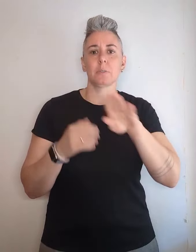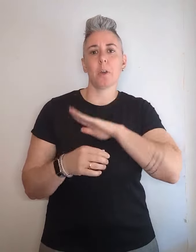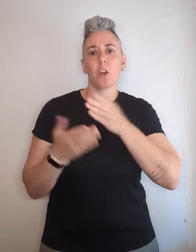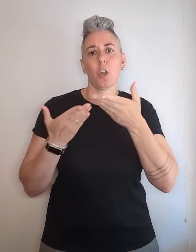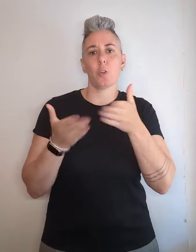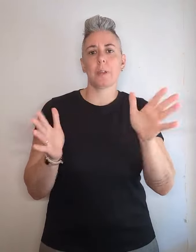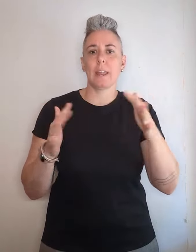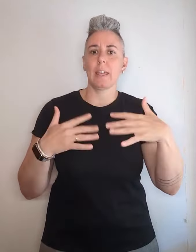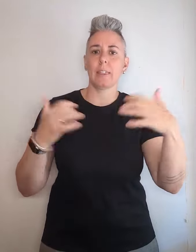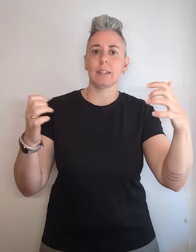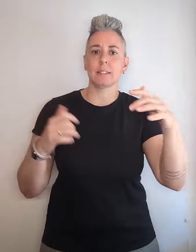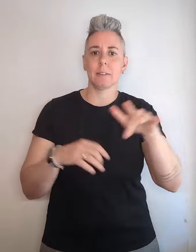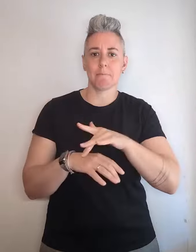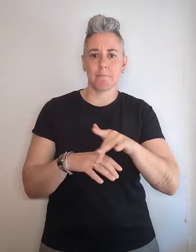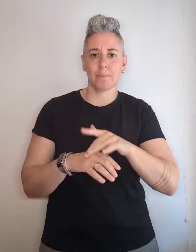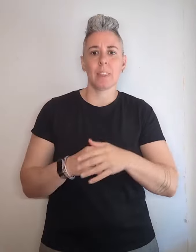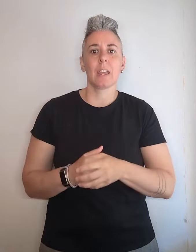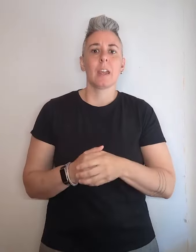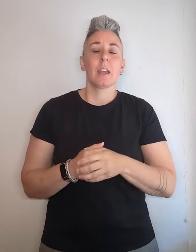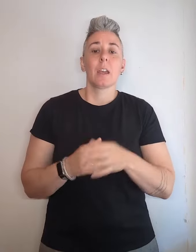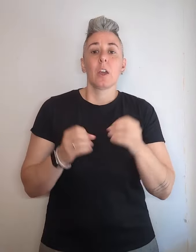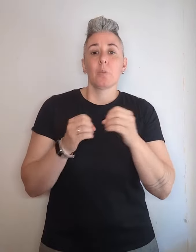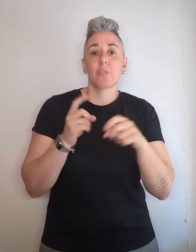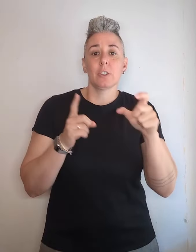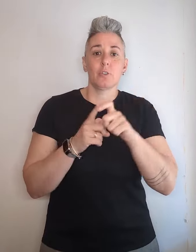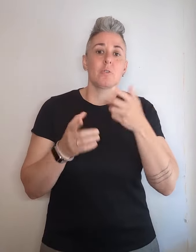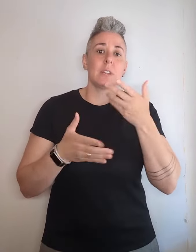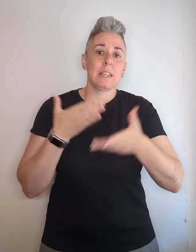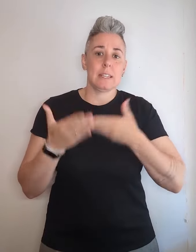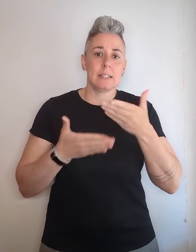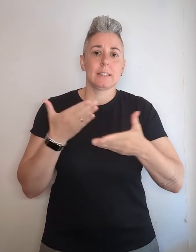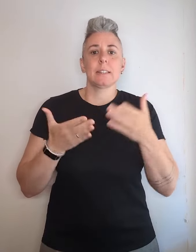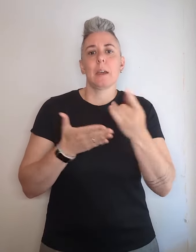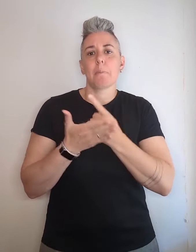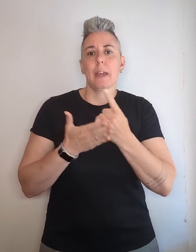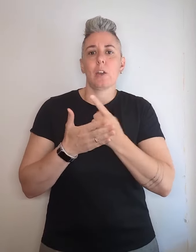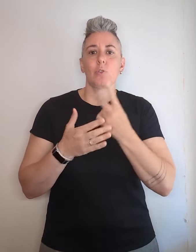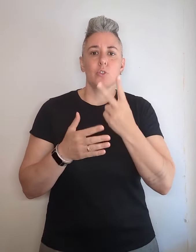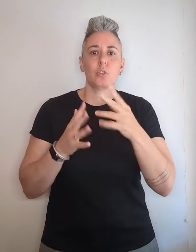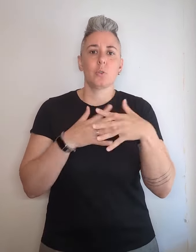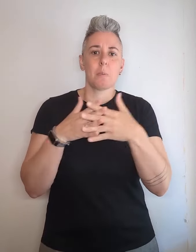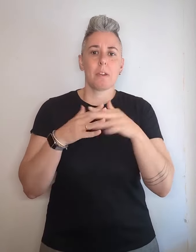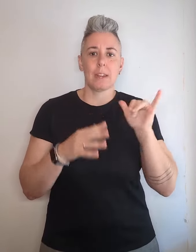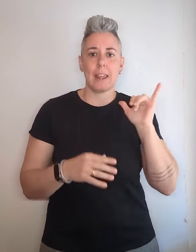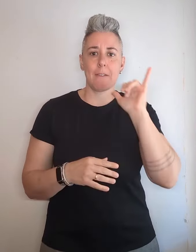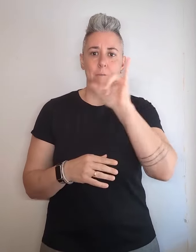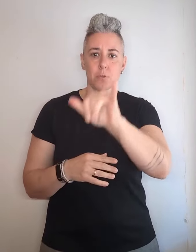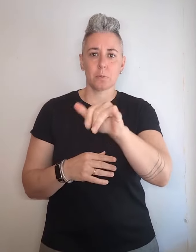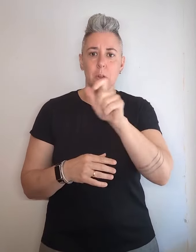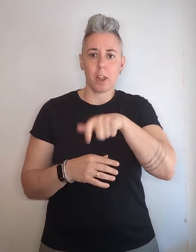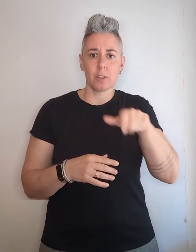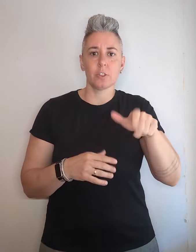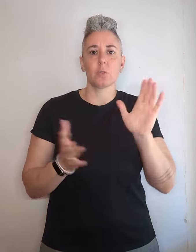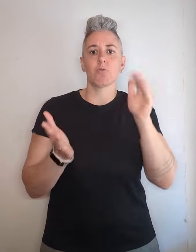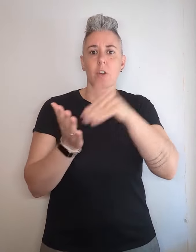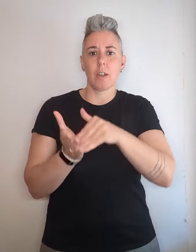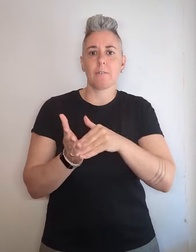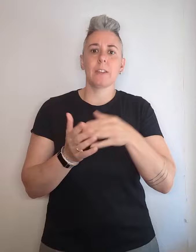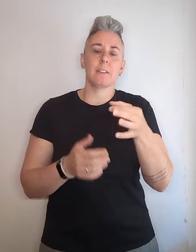Park Open Air Theatre. Brigadoon is about two American Airforce pilots who arrive in a